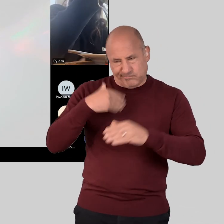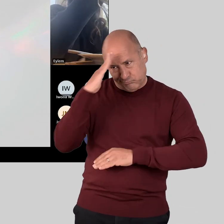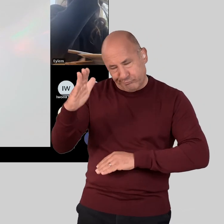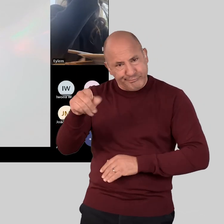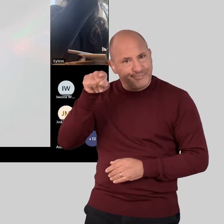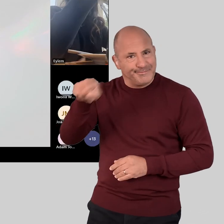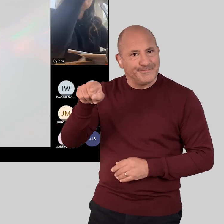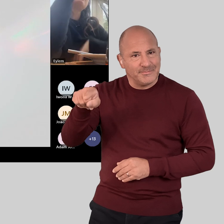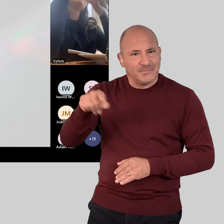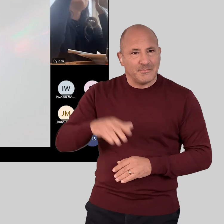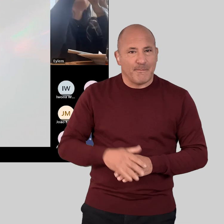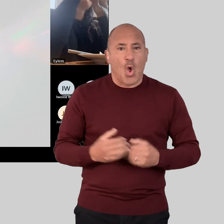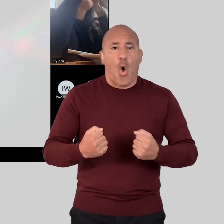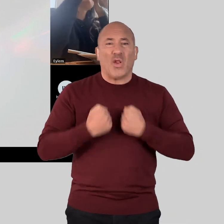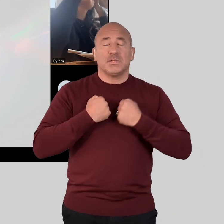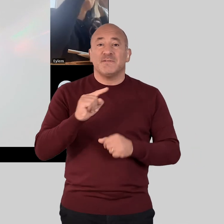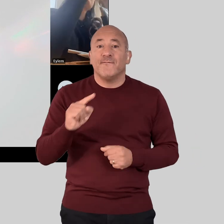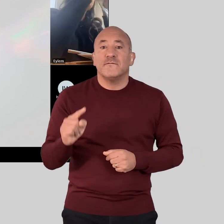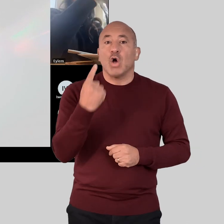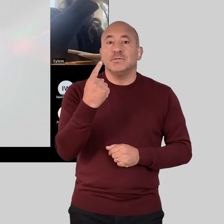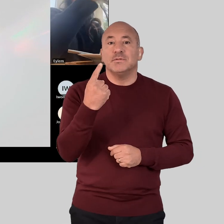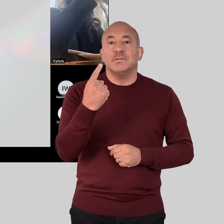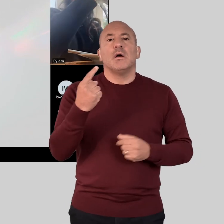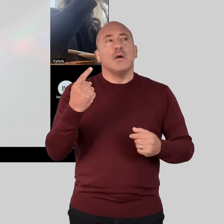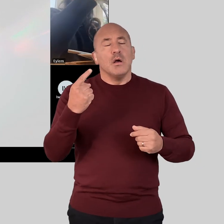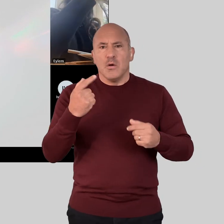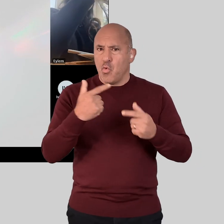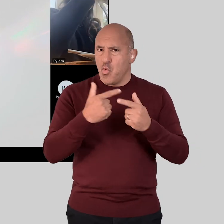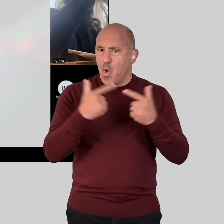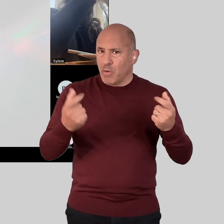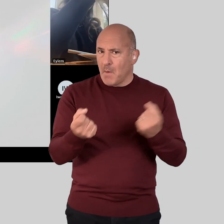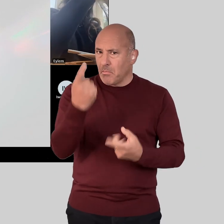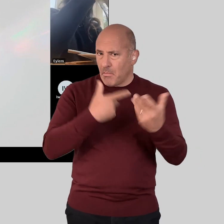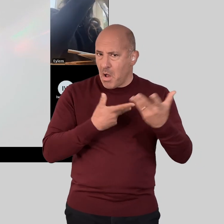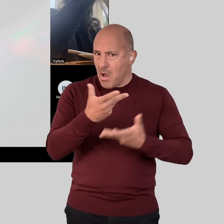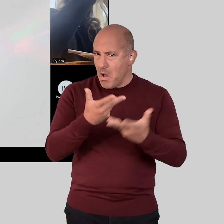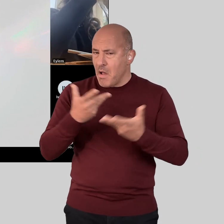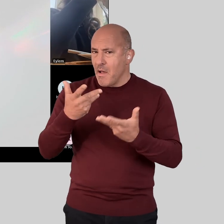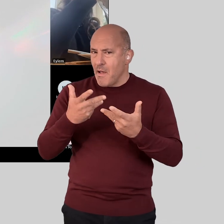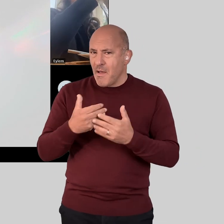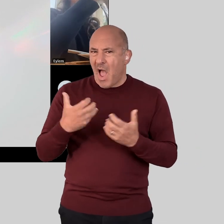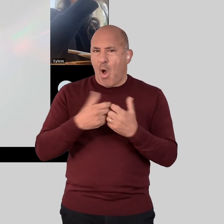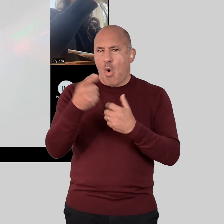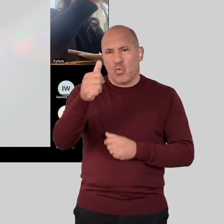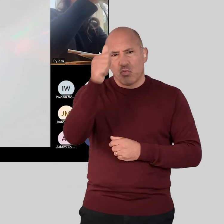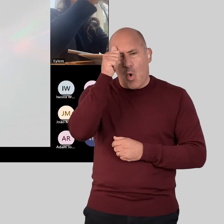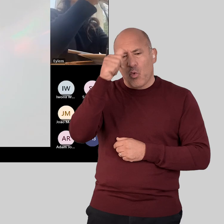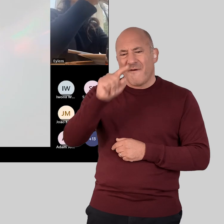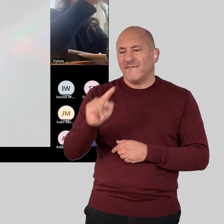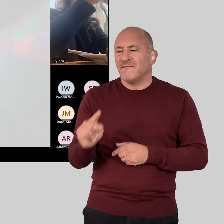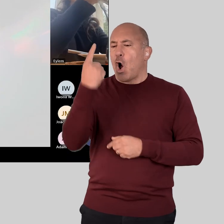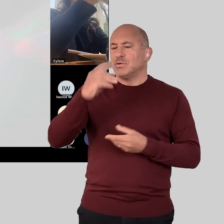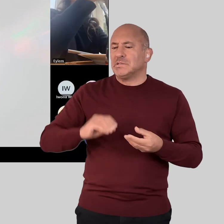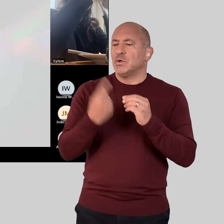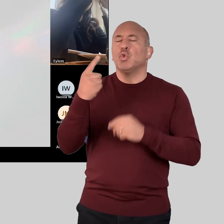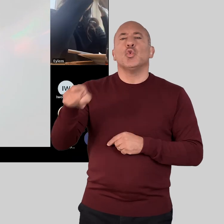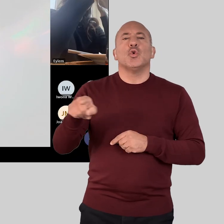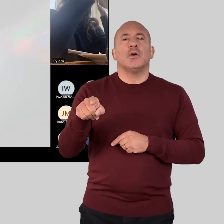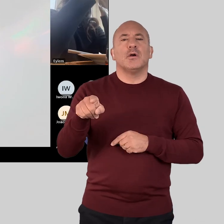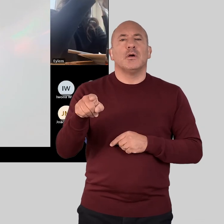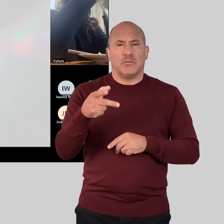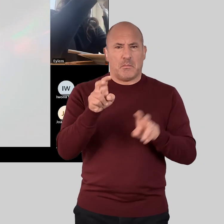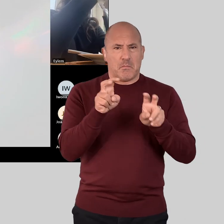creator, the person who created the thing. And ownership as who did it first, which surprisingly came up a lot. And how